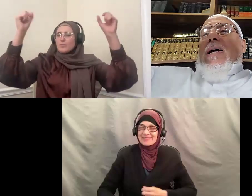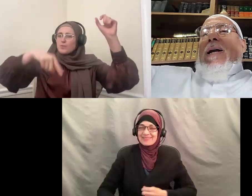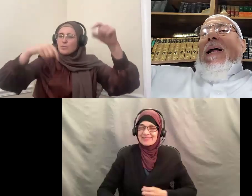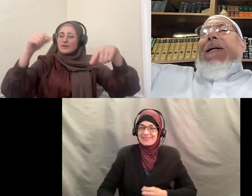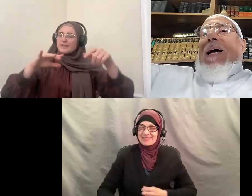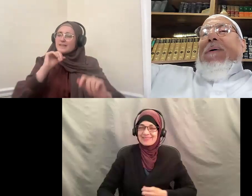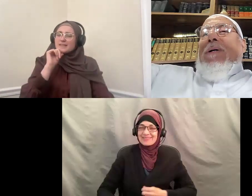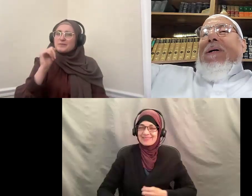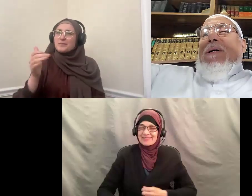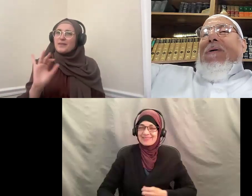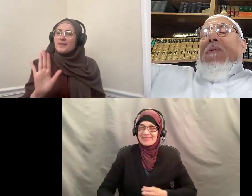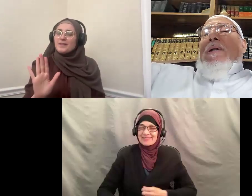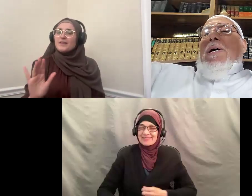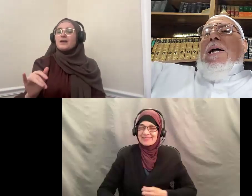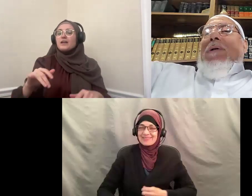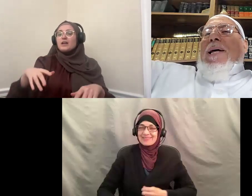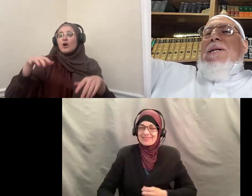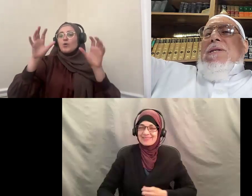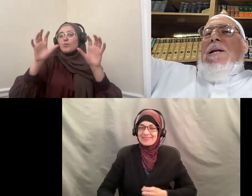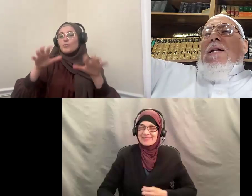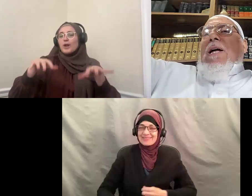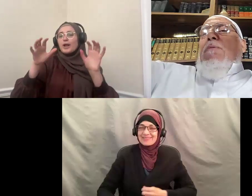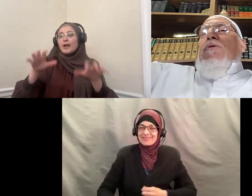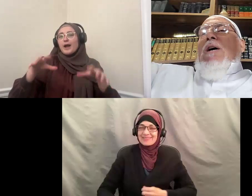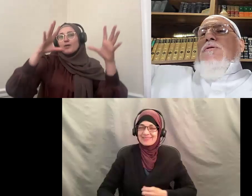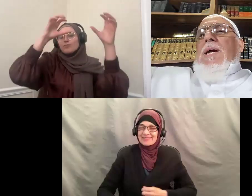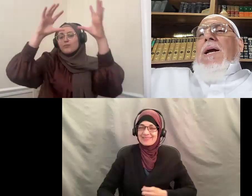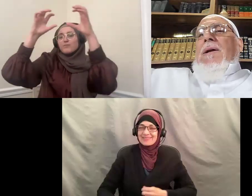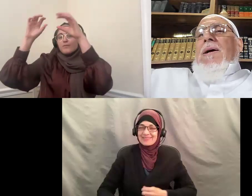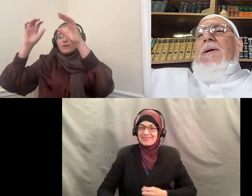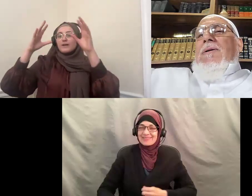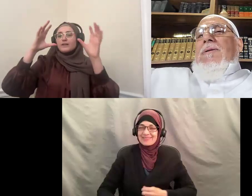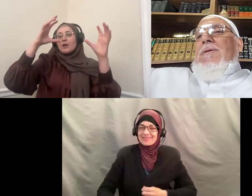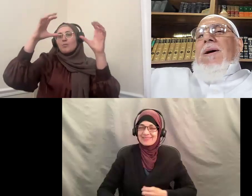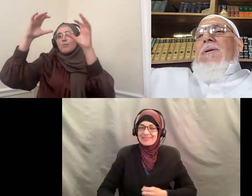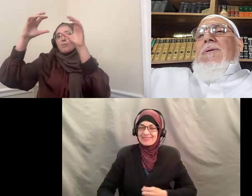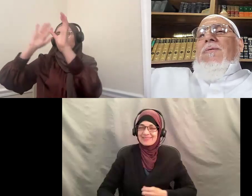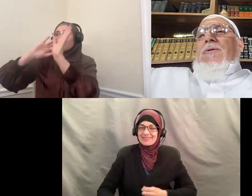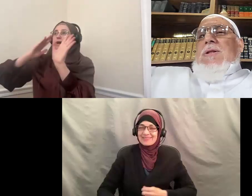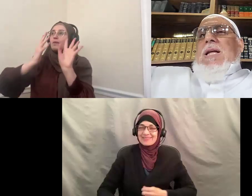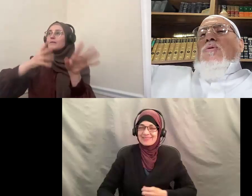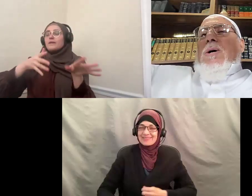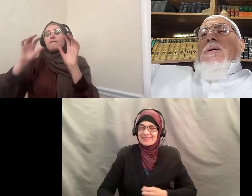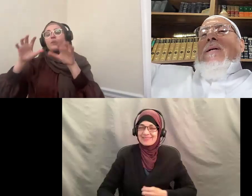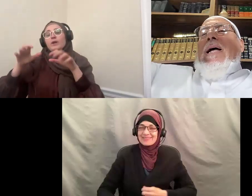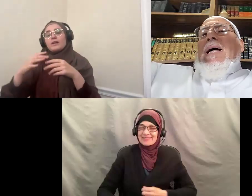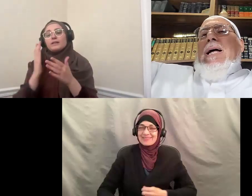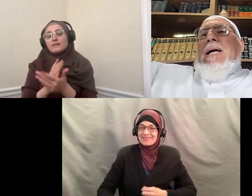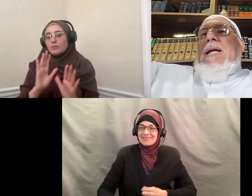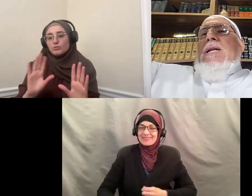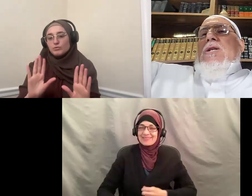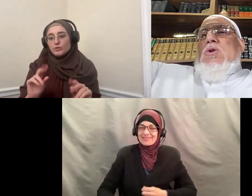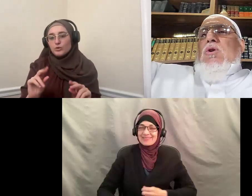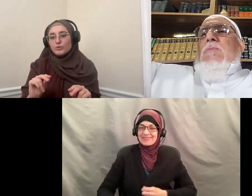not like a rain cloud where the cloud carries the rain and moves out of the area. No, that was